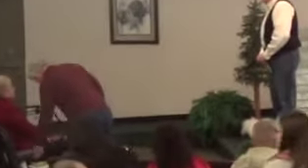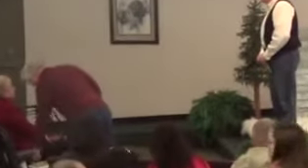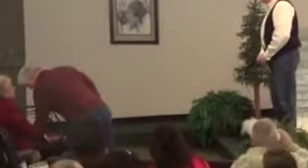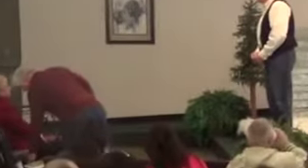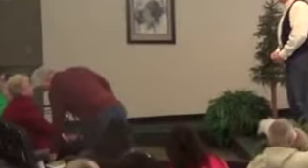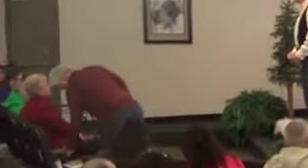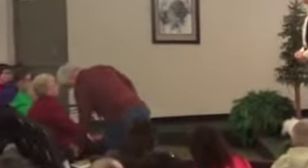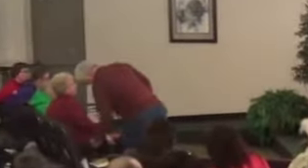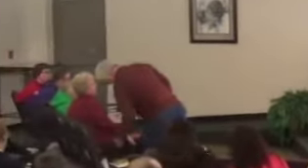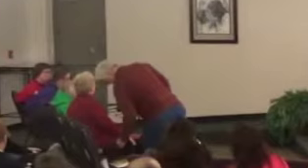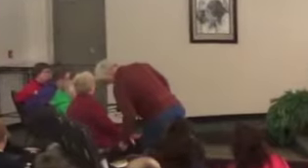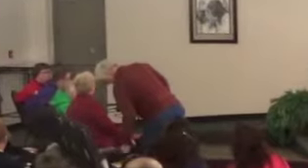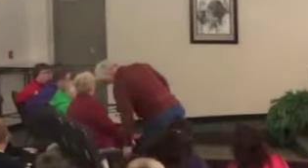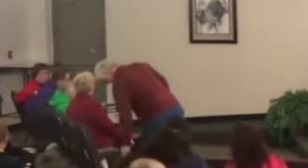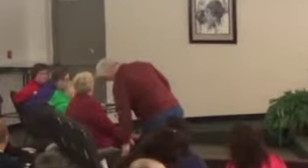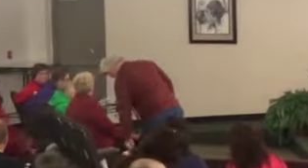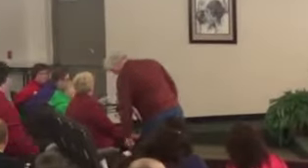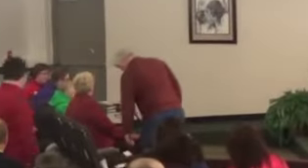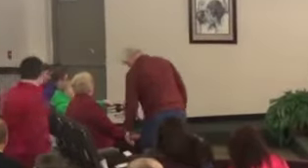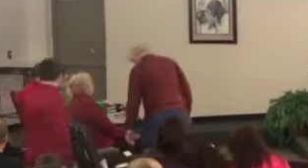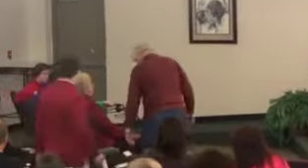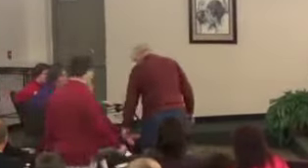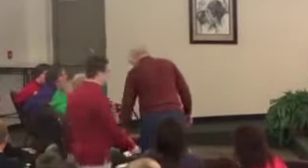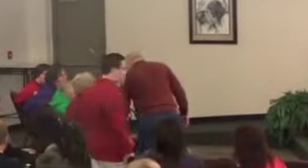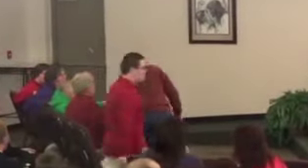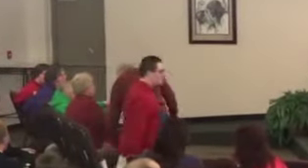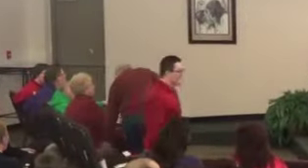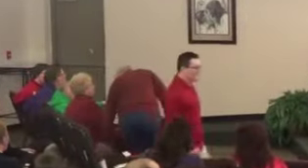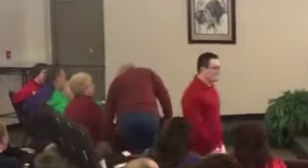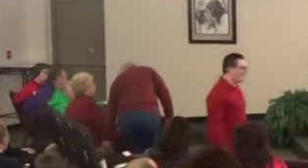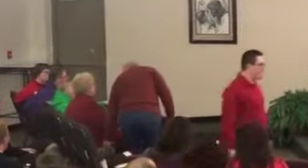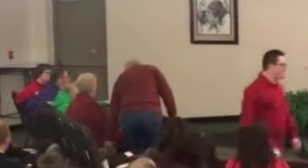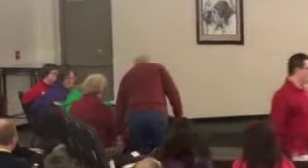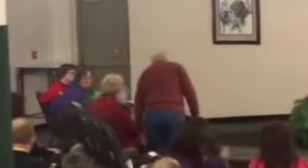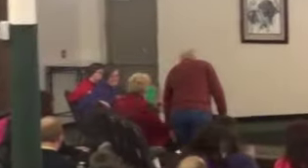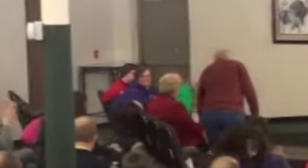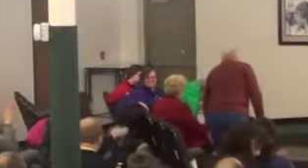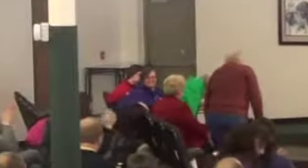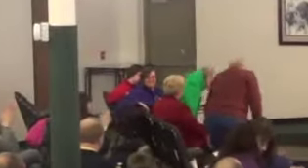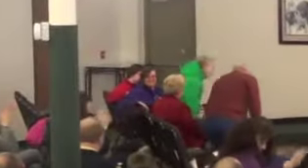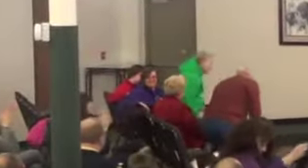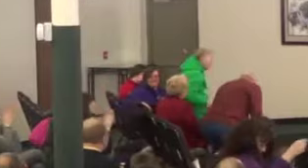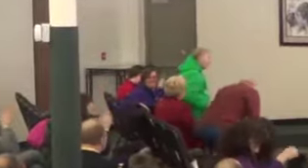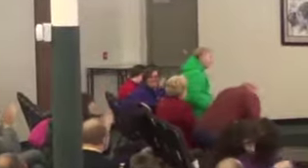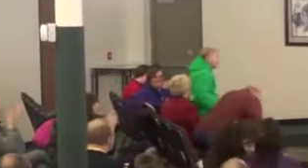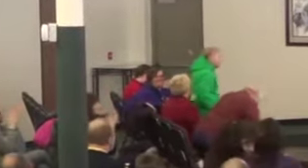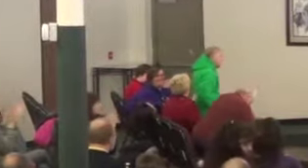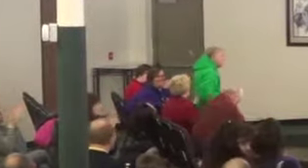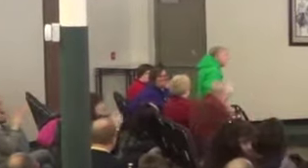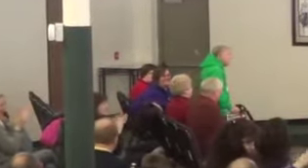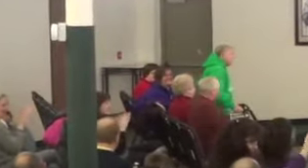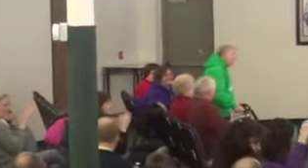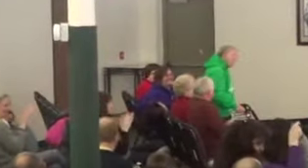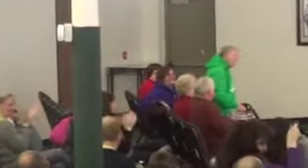Friday. 66 years young. Bless the Lord. Will you stand up, sweetheart? We're going to sing to you this